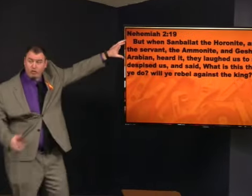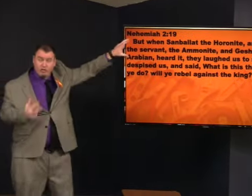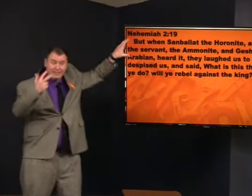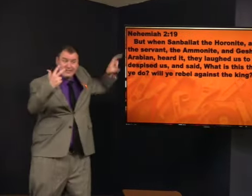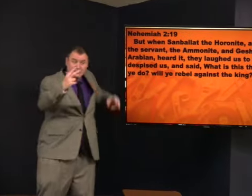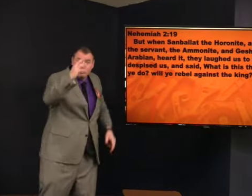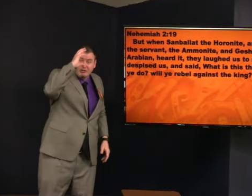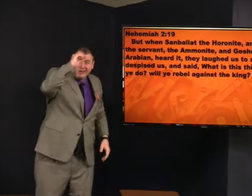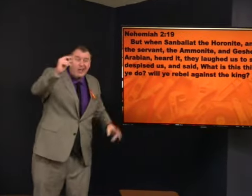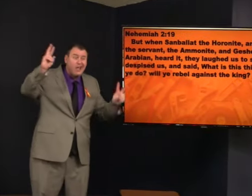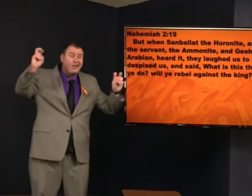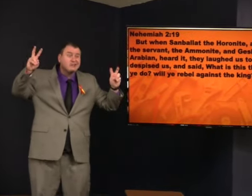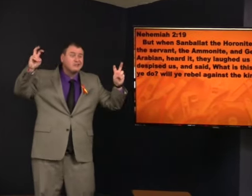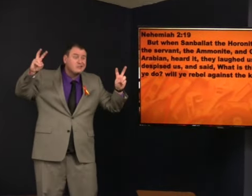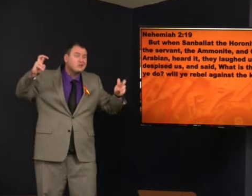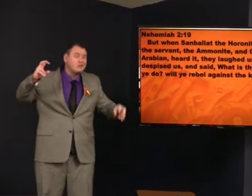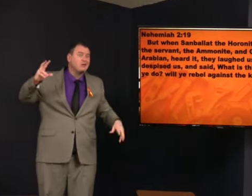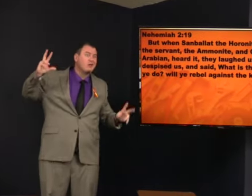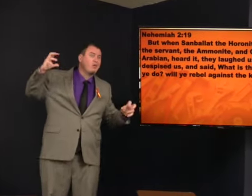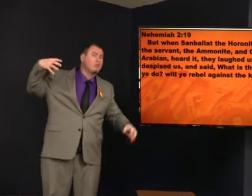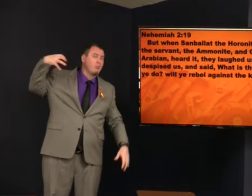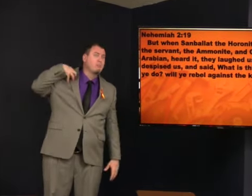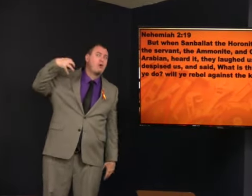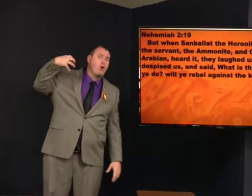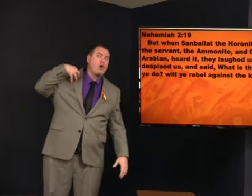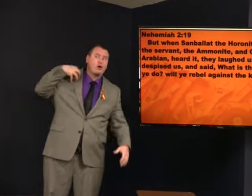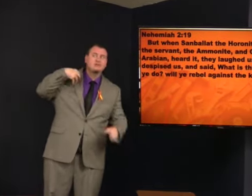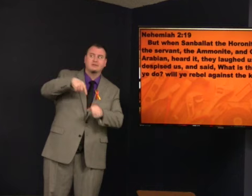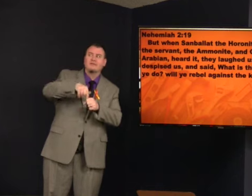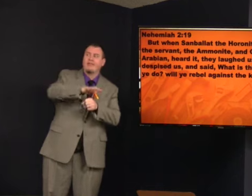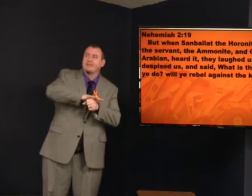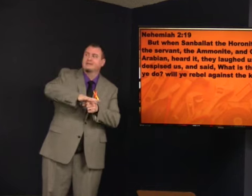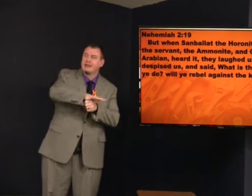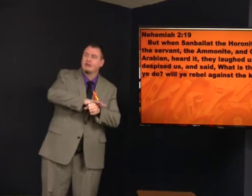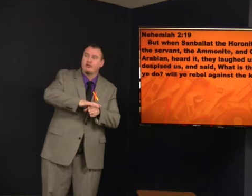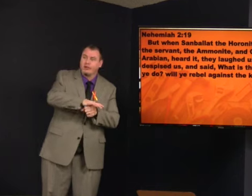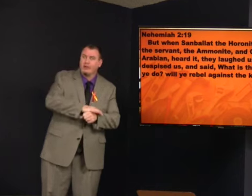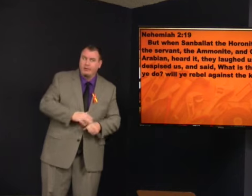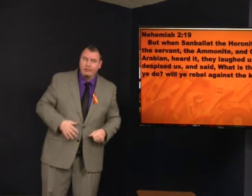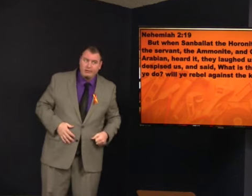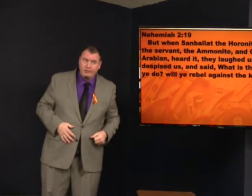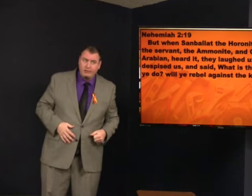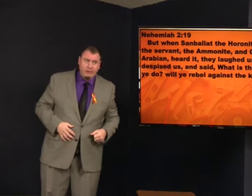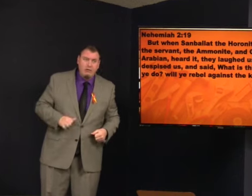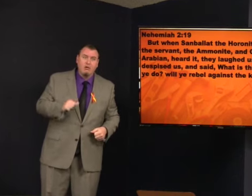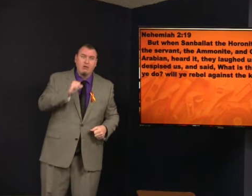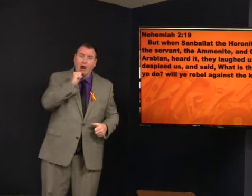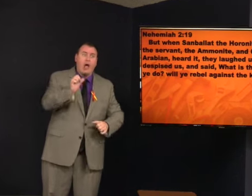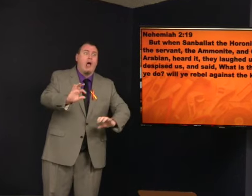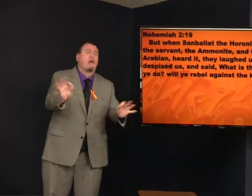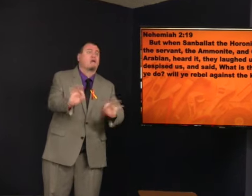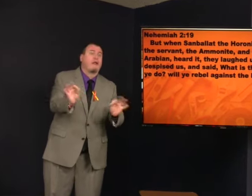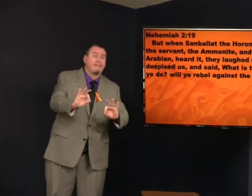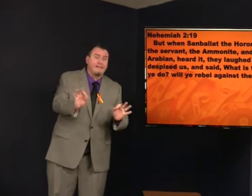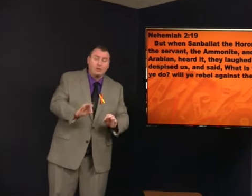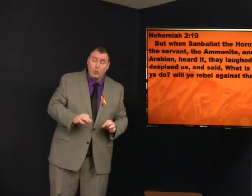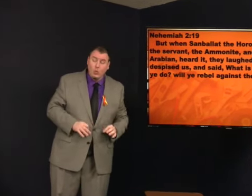discouraged from this. These three guys are the governors. They're the boss